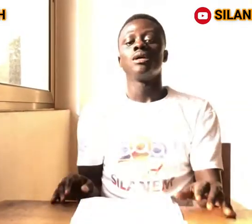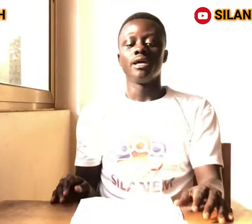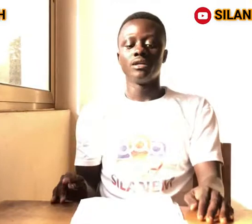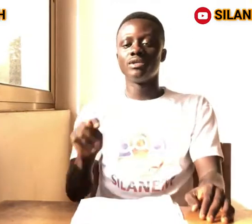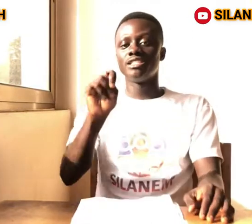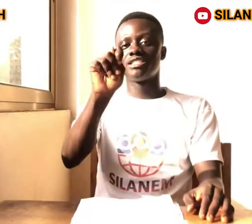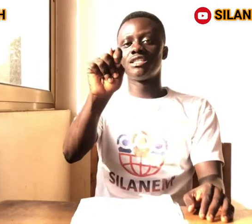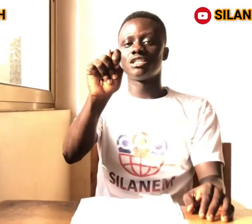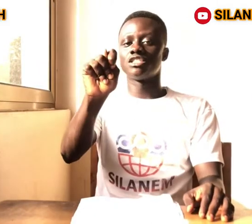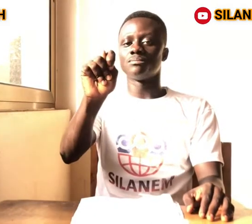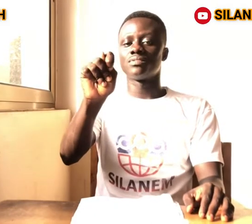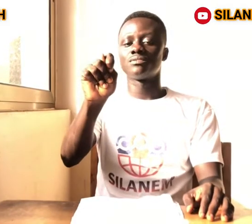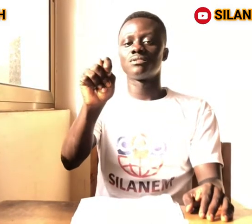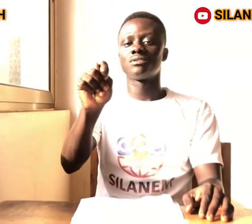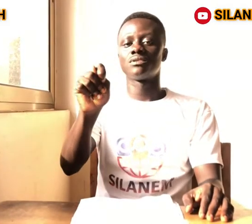And then with the T handship,